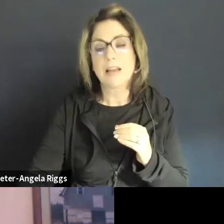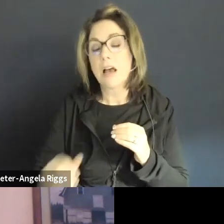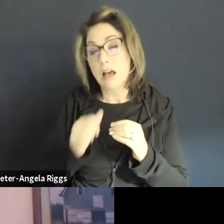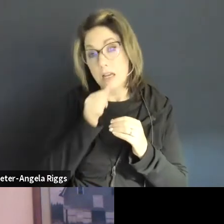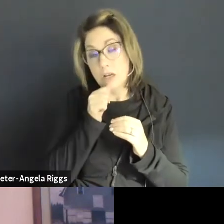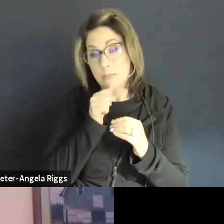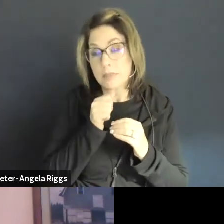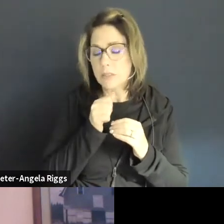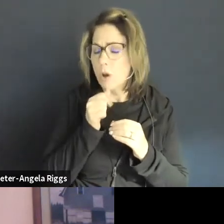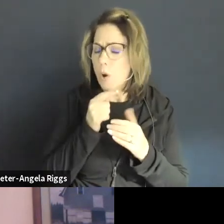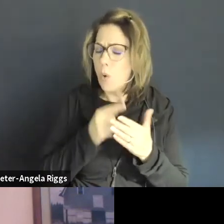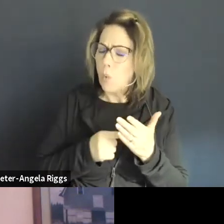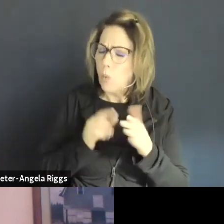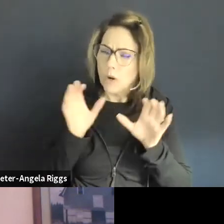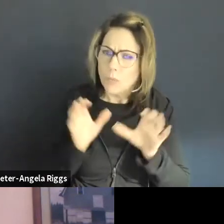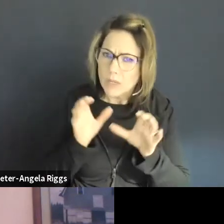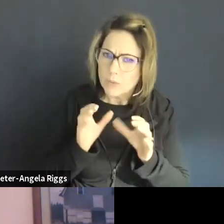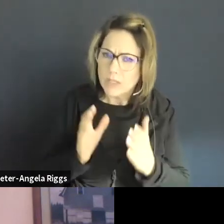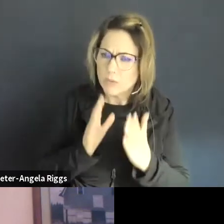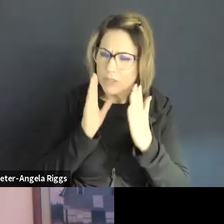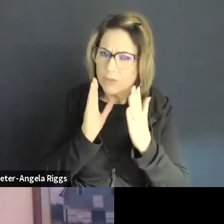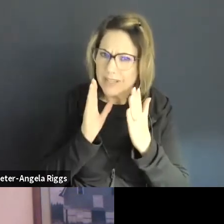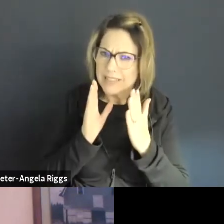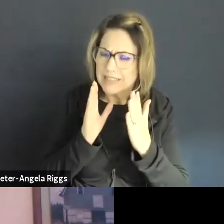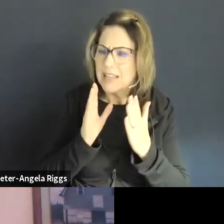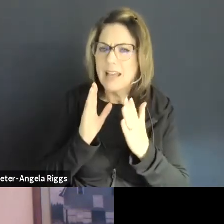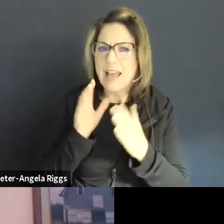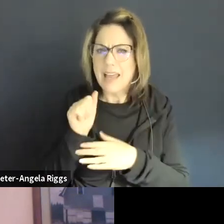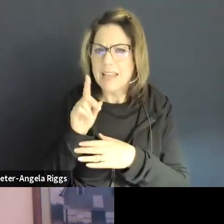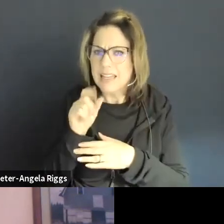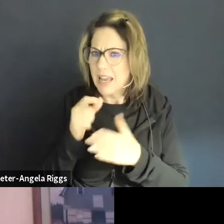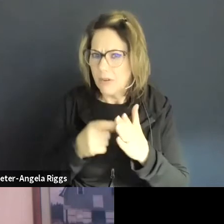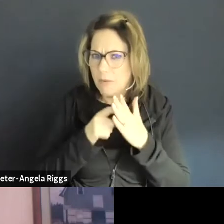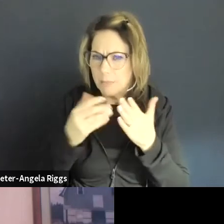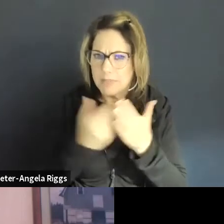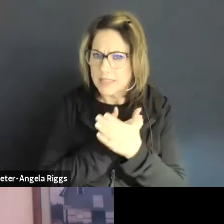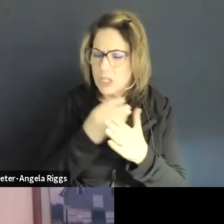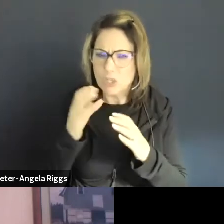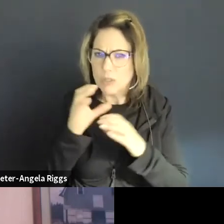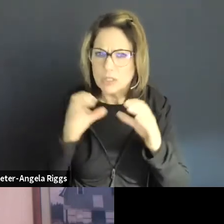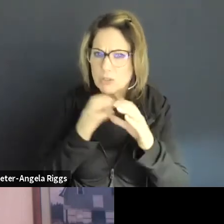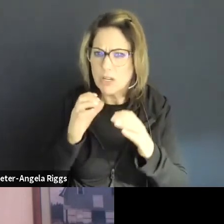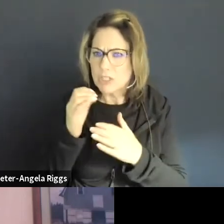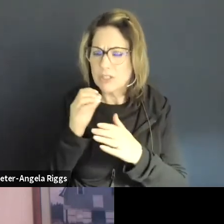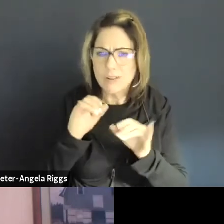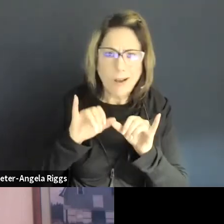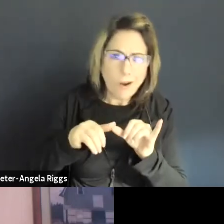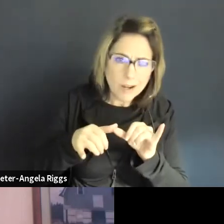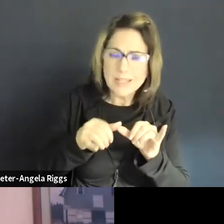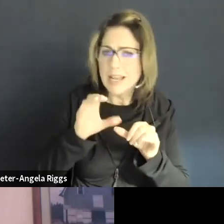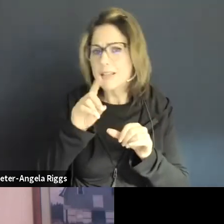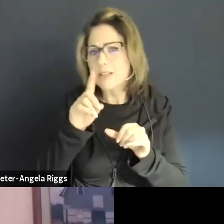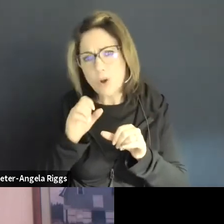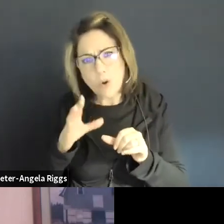has been taken to address the adherence to ADAG requirements in new construction, holding architects, code officials, or